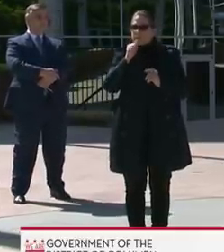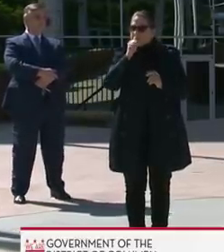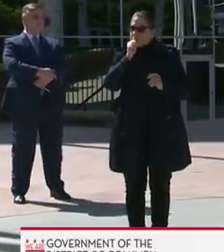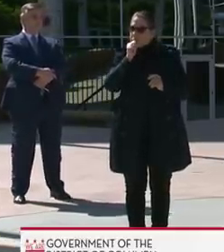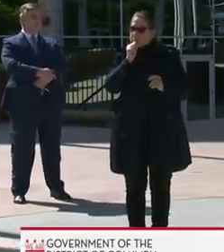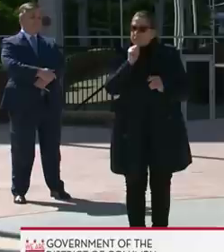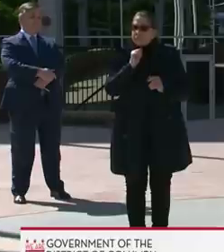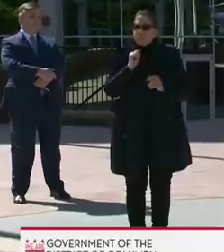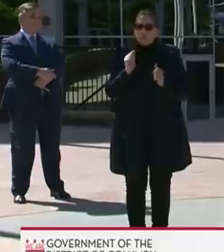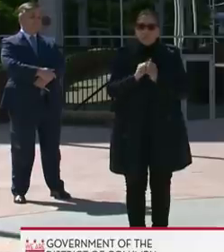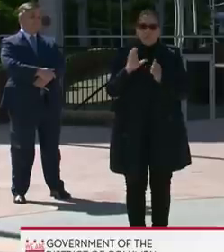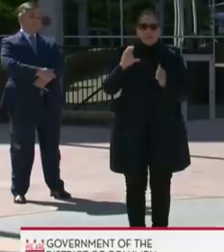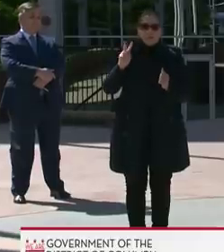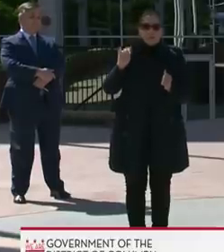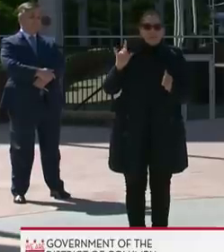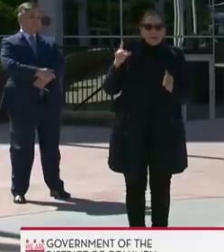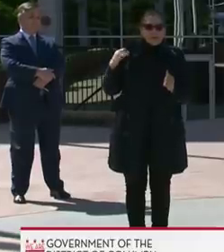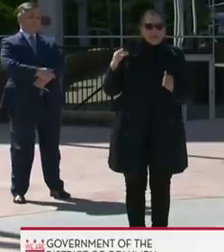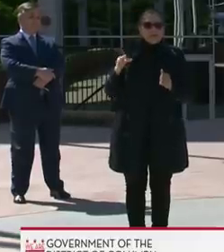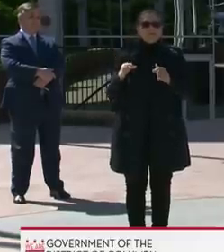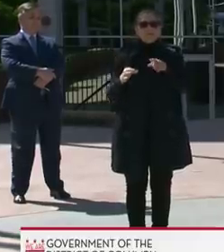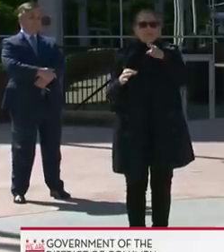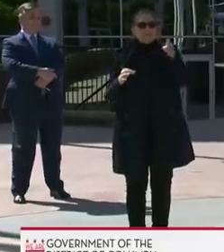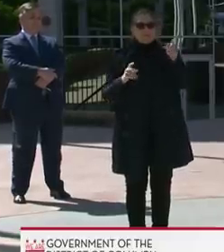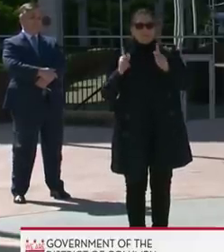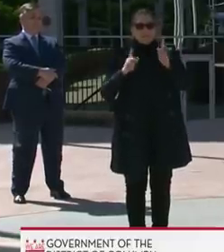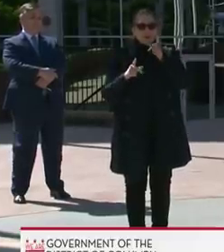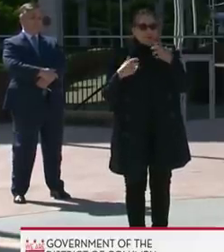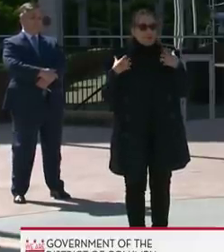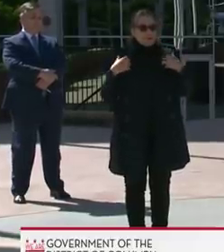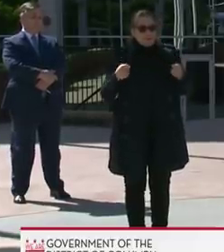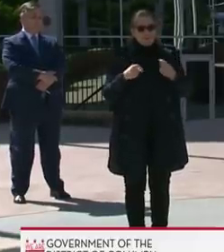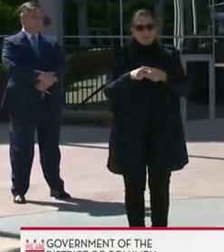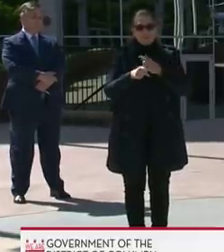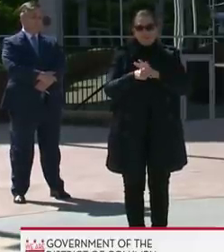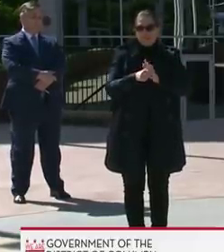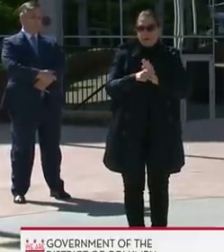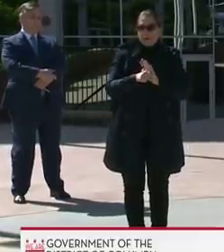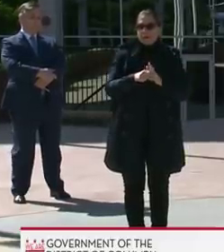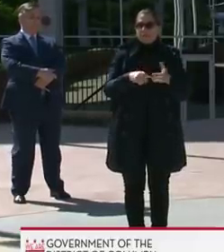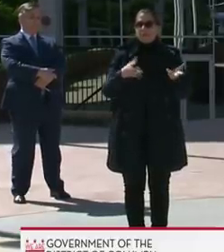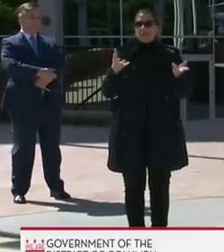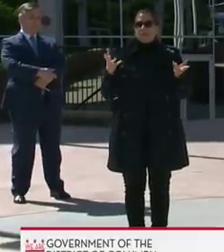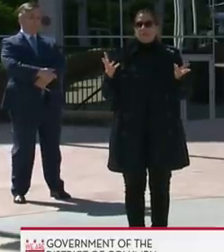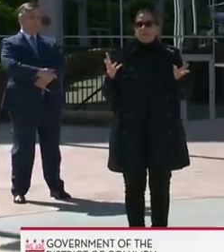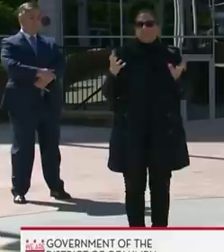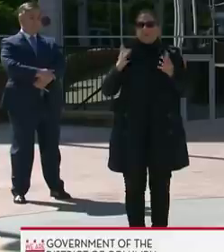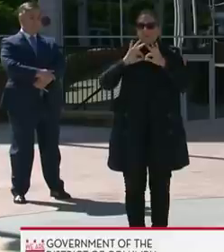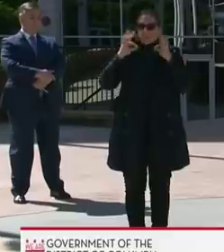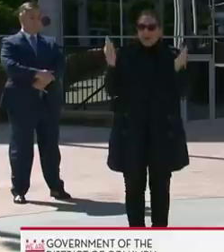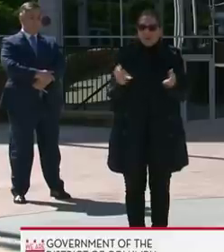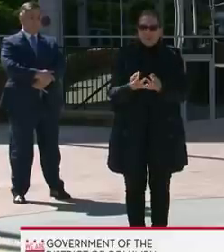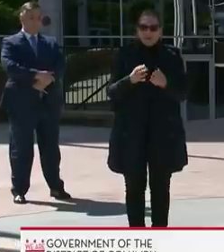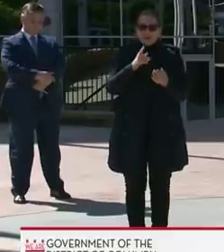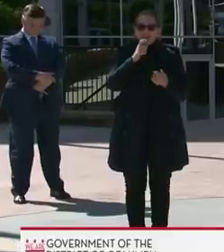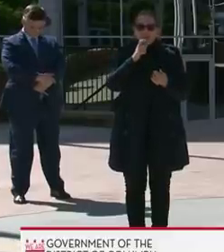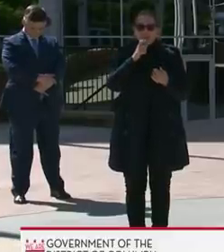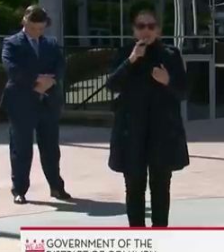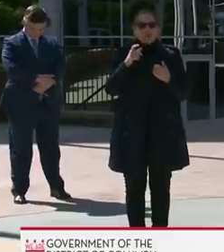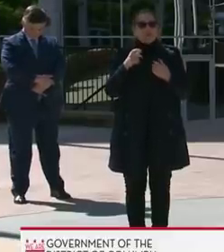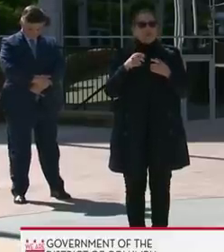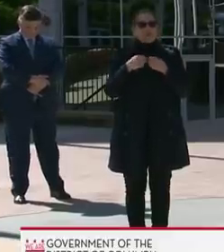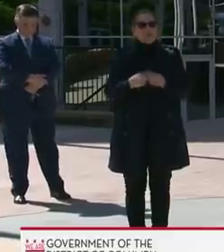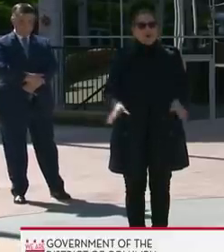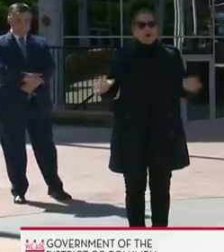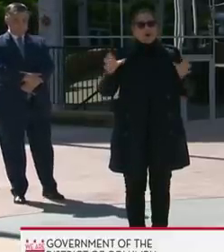with COVID-19, and those families who have lost members of their families. Today, we